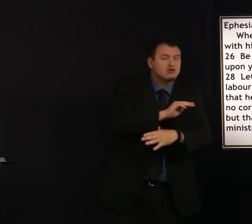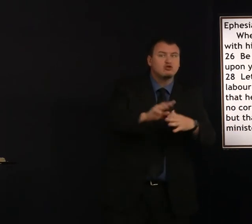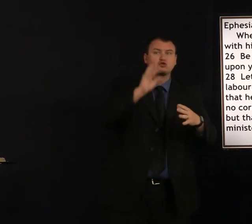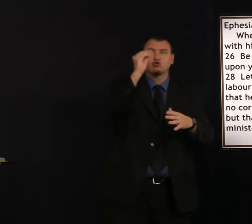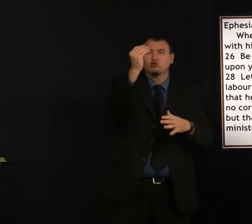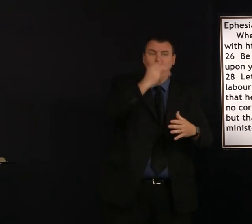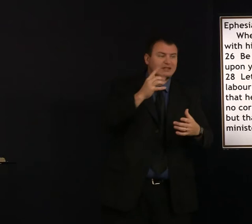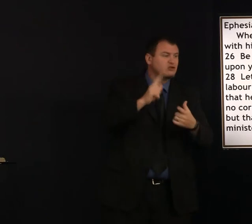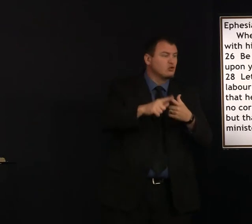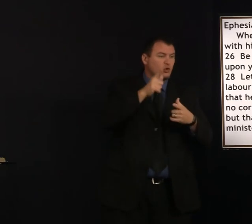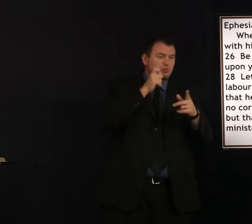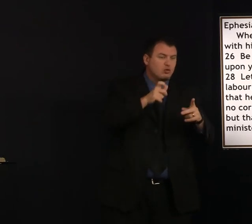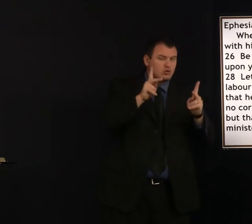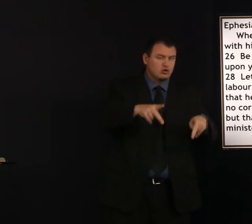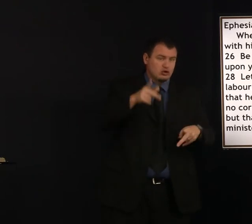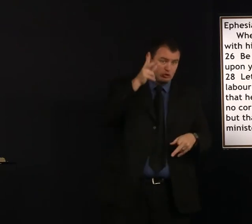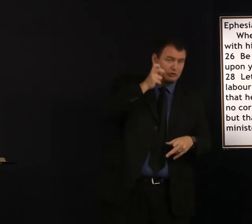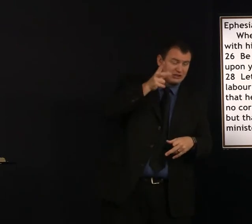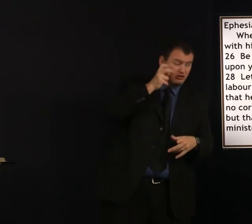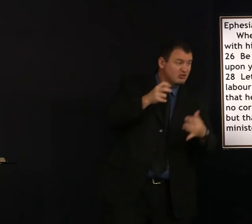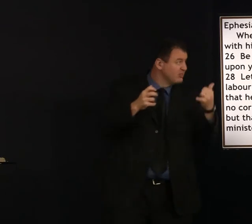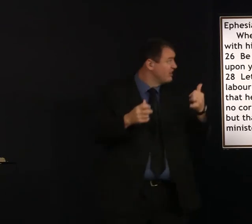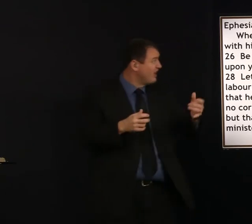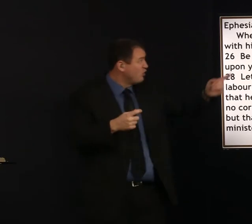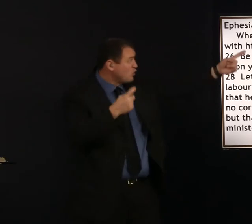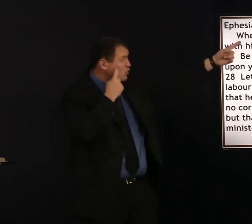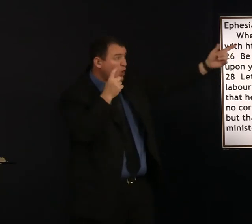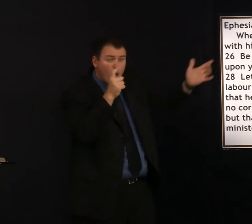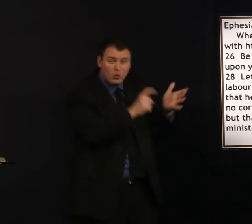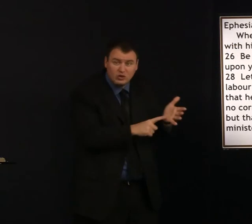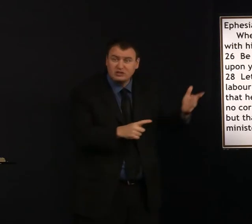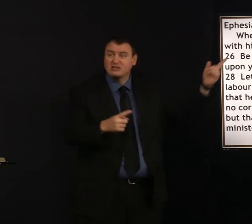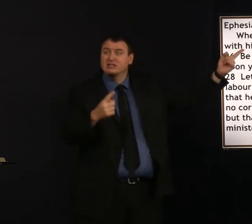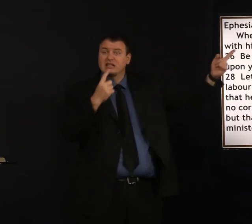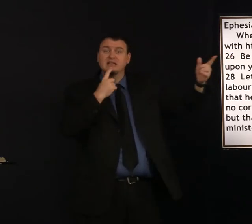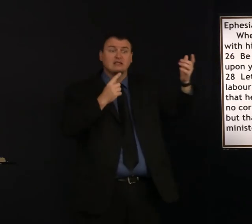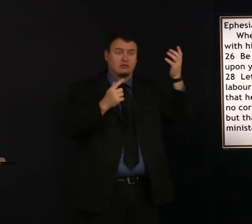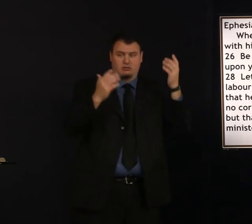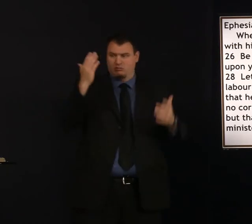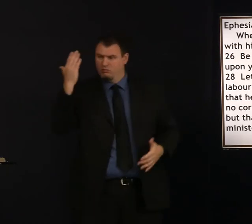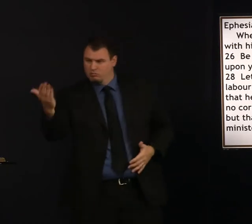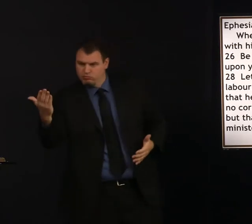that it may minister grace unto the hearers. So, what he says is